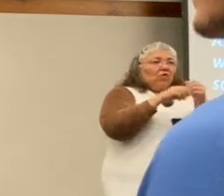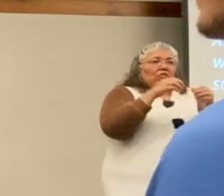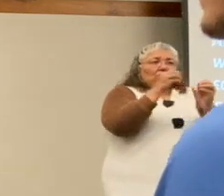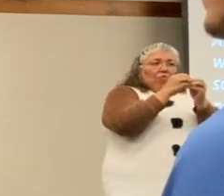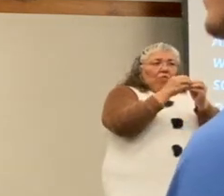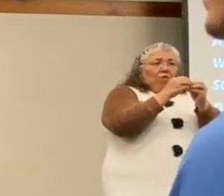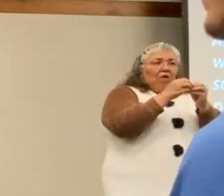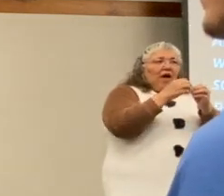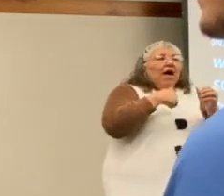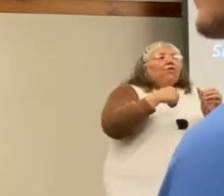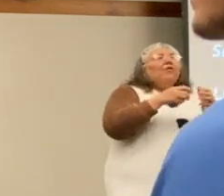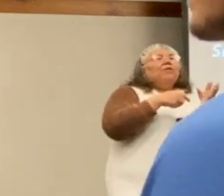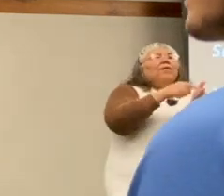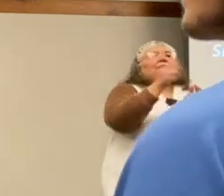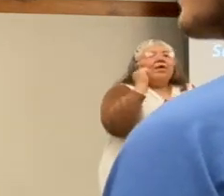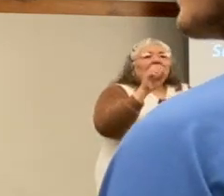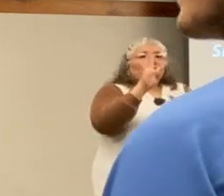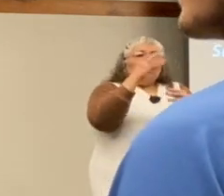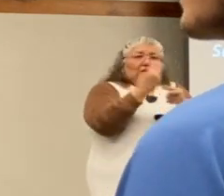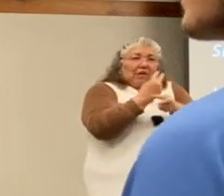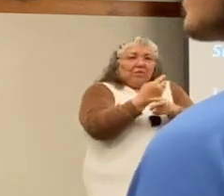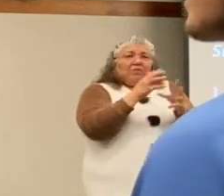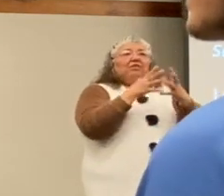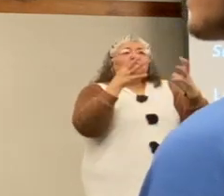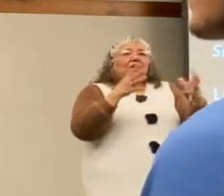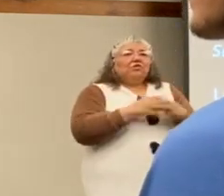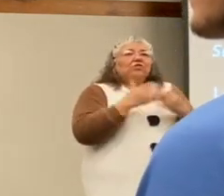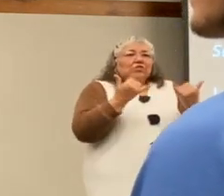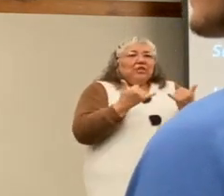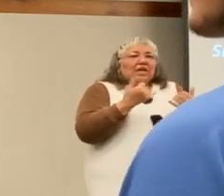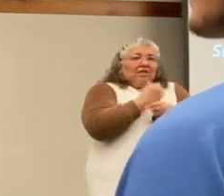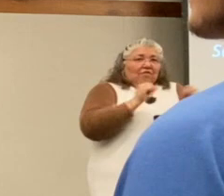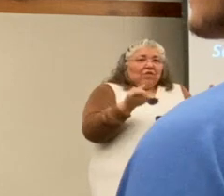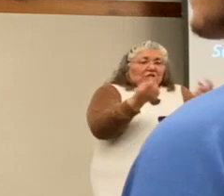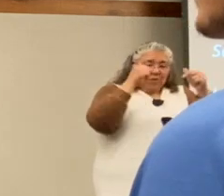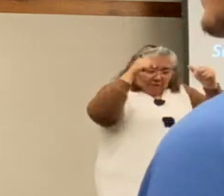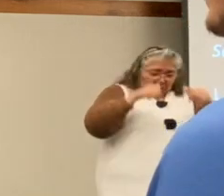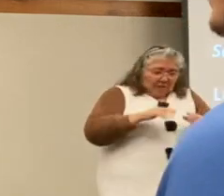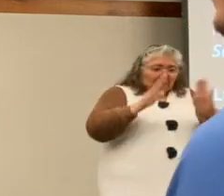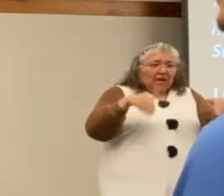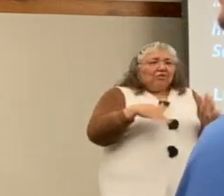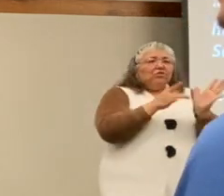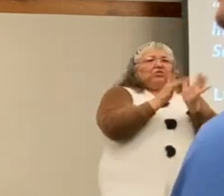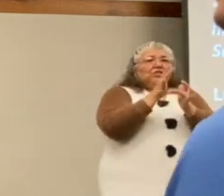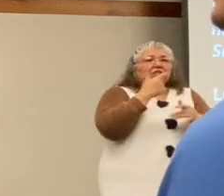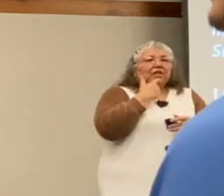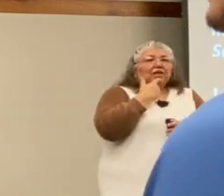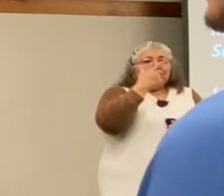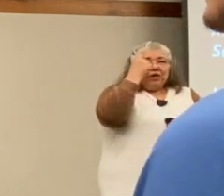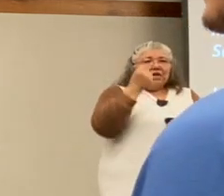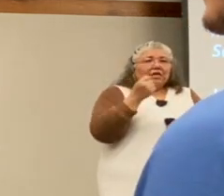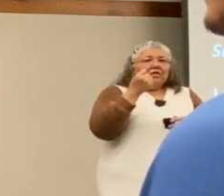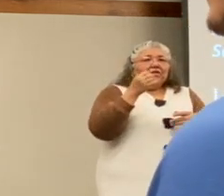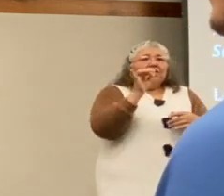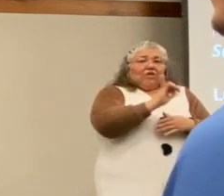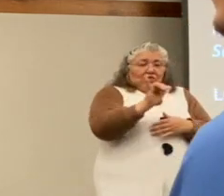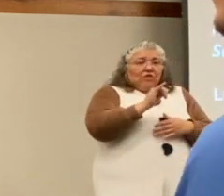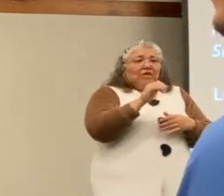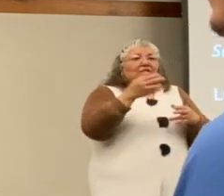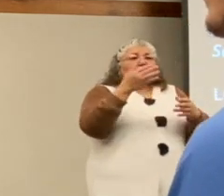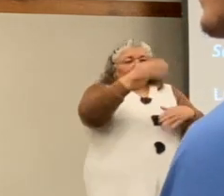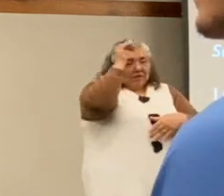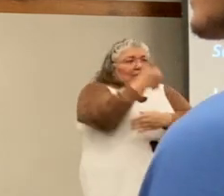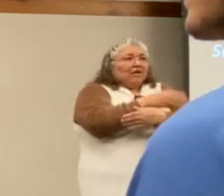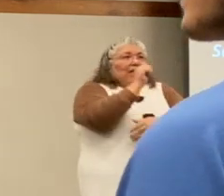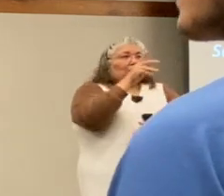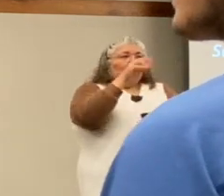back four times as much. Today, salvation has come to this house," Jesus told him, "because he too is a son of